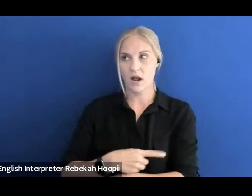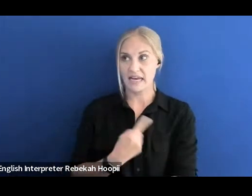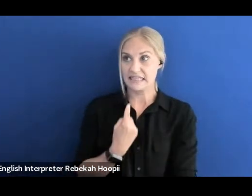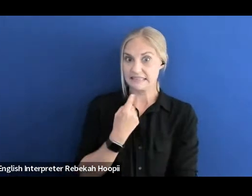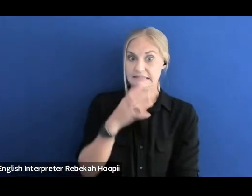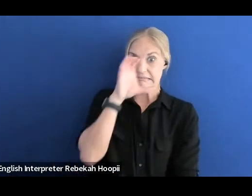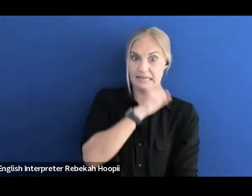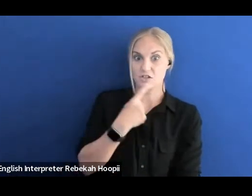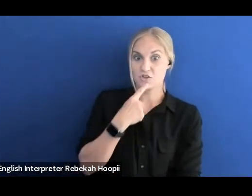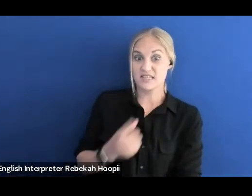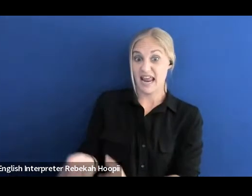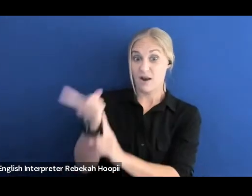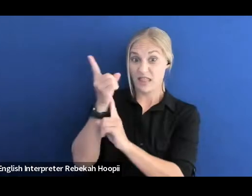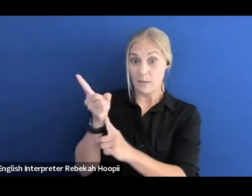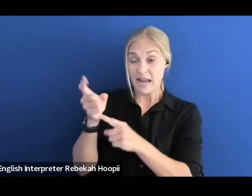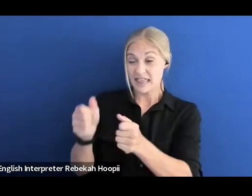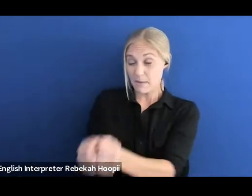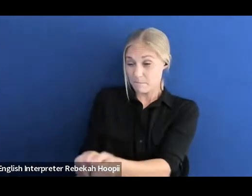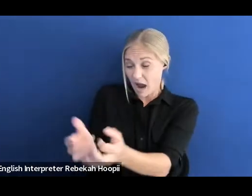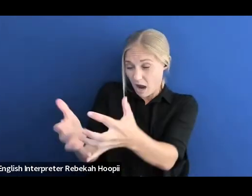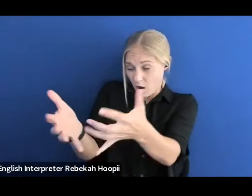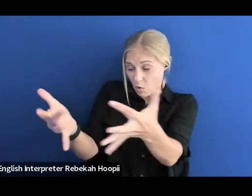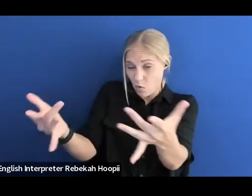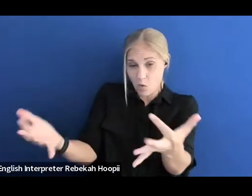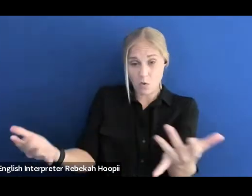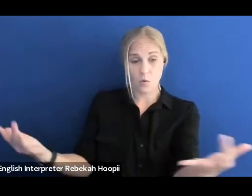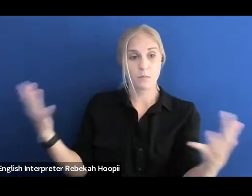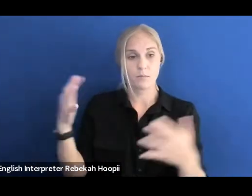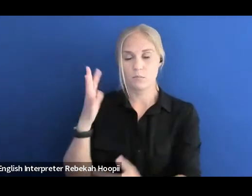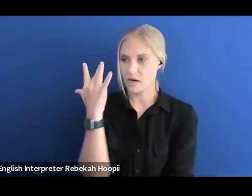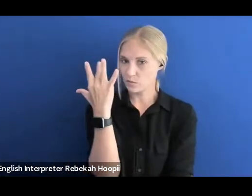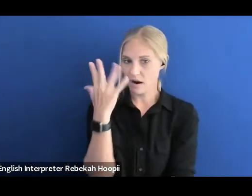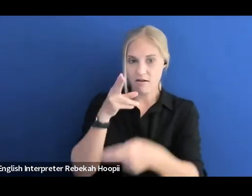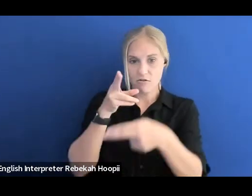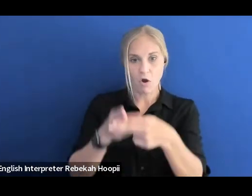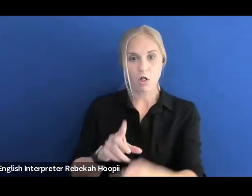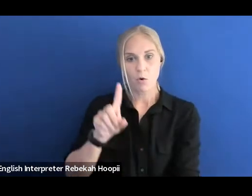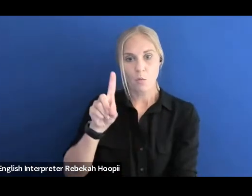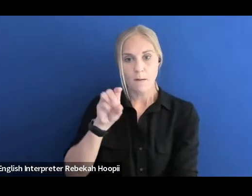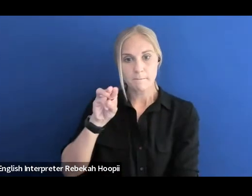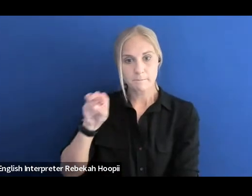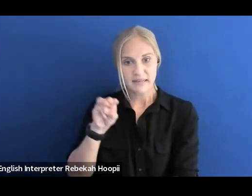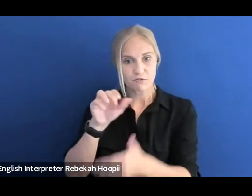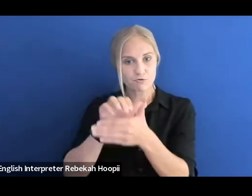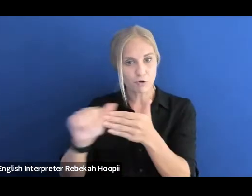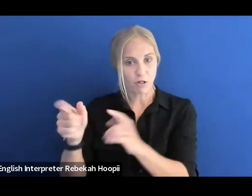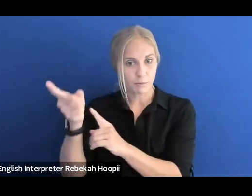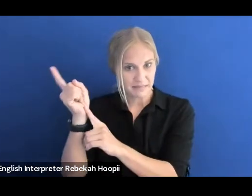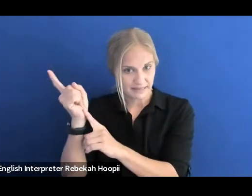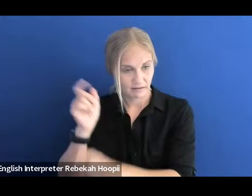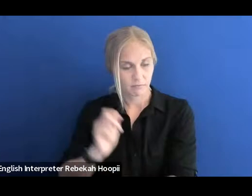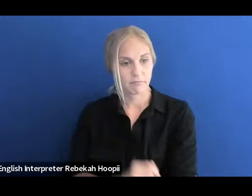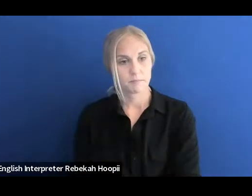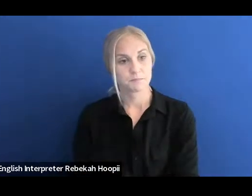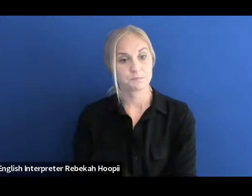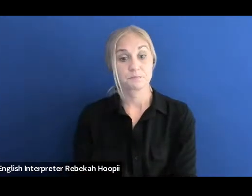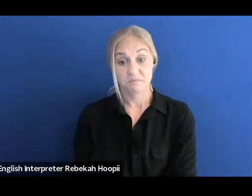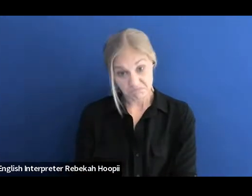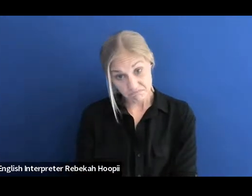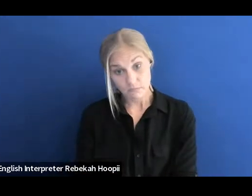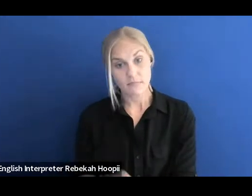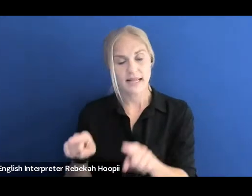minute, which is why it's called the $1 million minute. And by